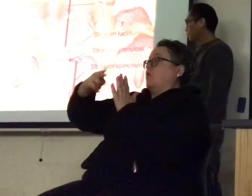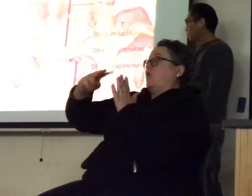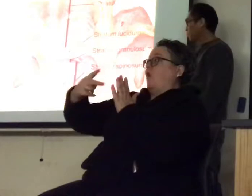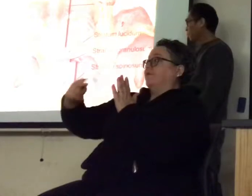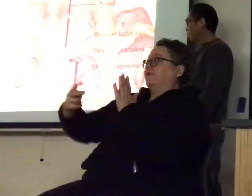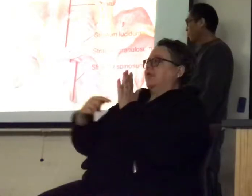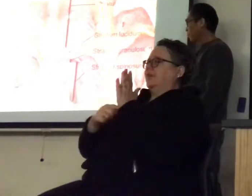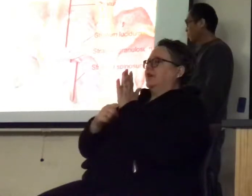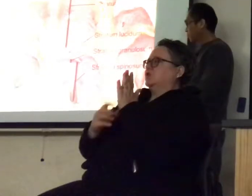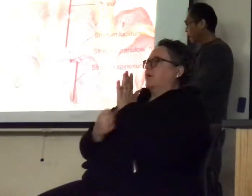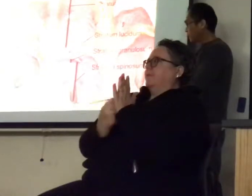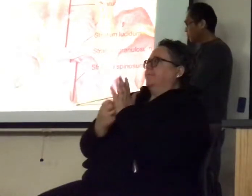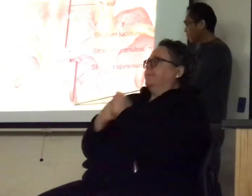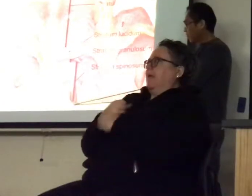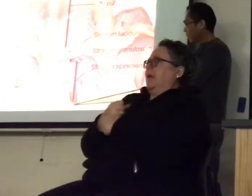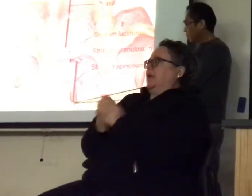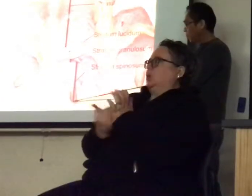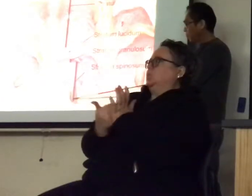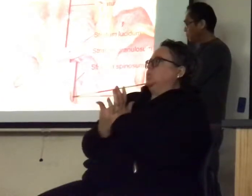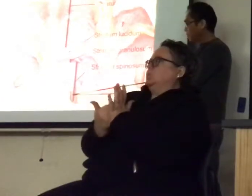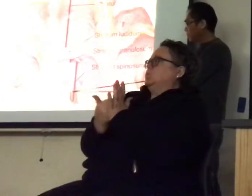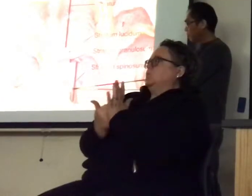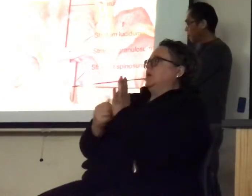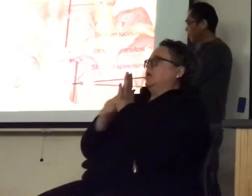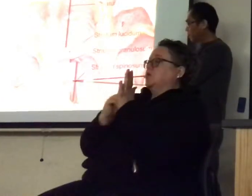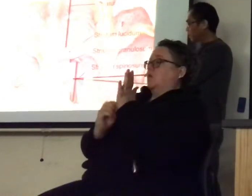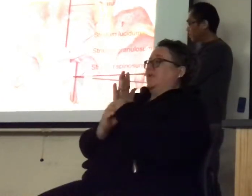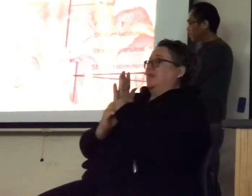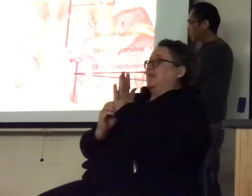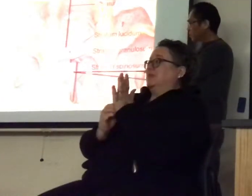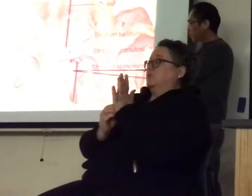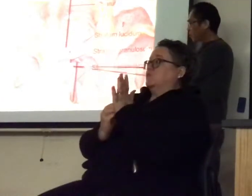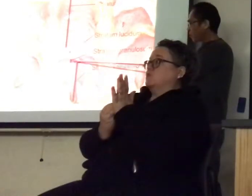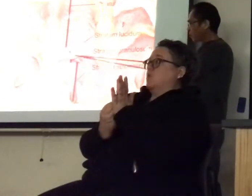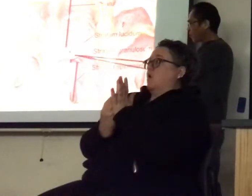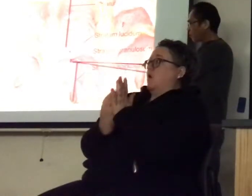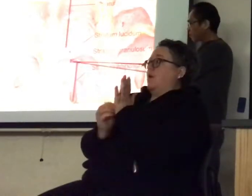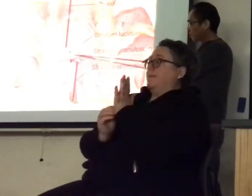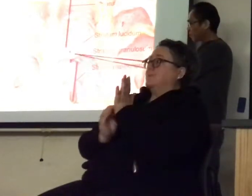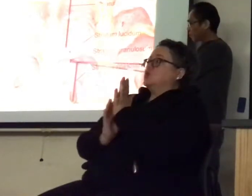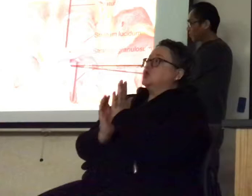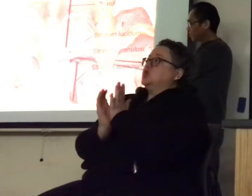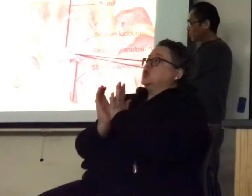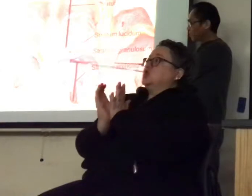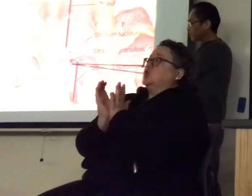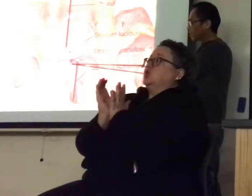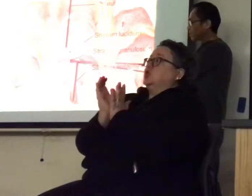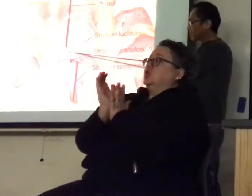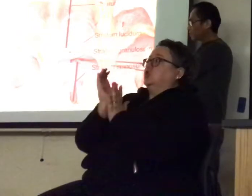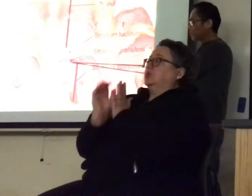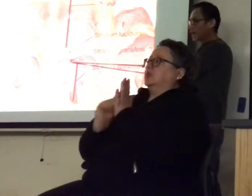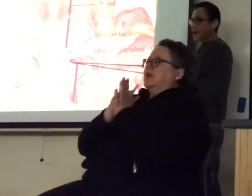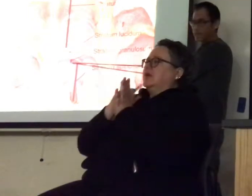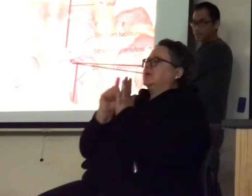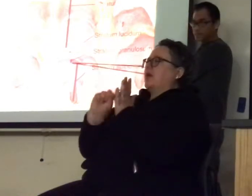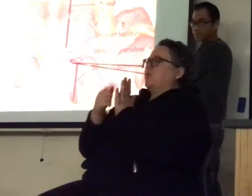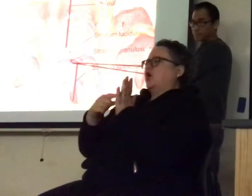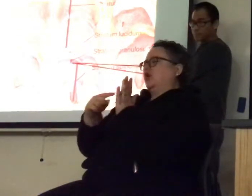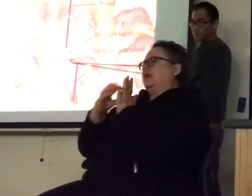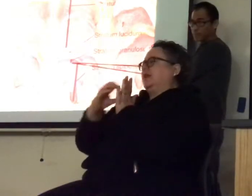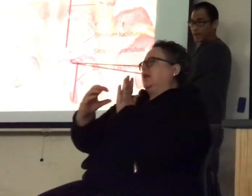losing. Okay? So as you kind of get pushed to the top, somewhere around here, cells start to